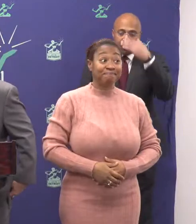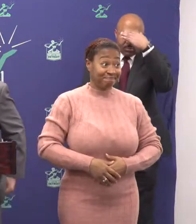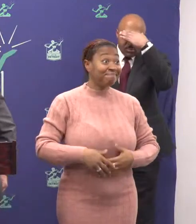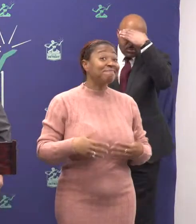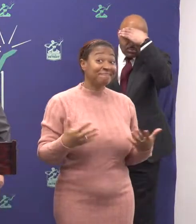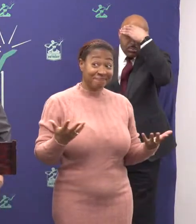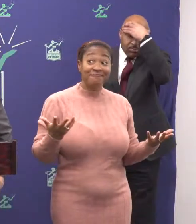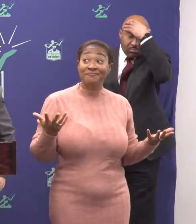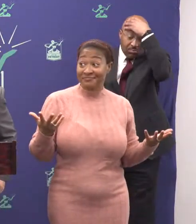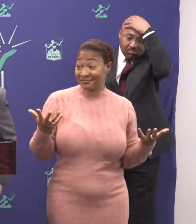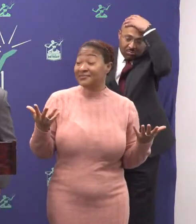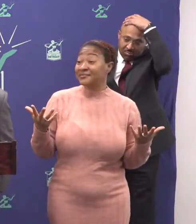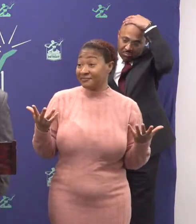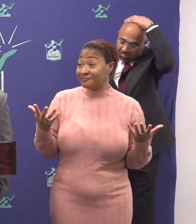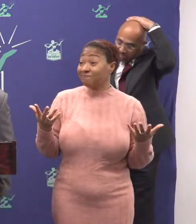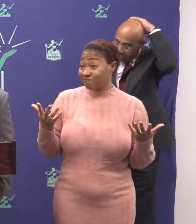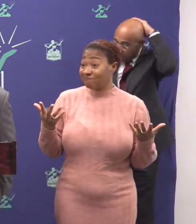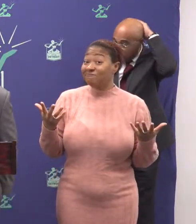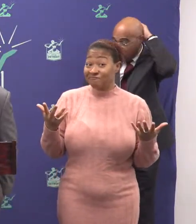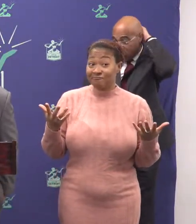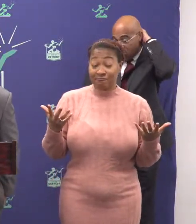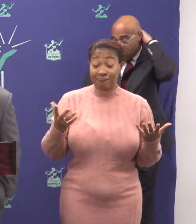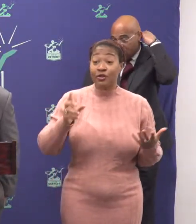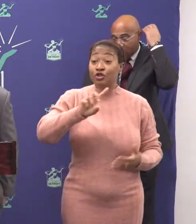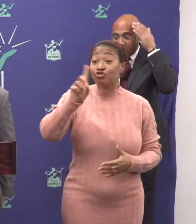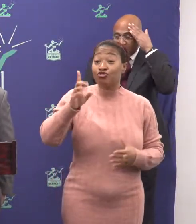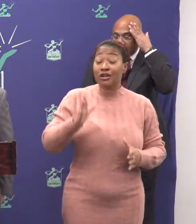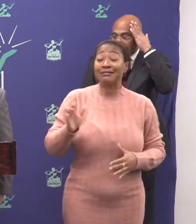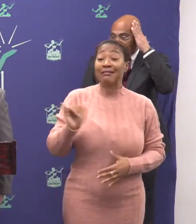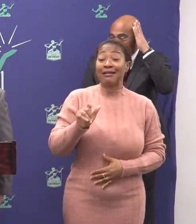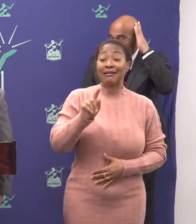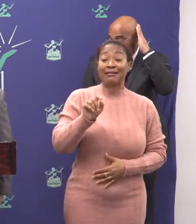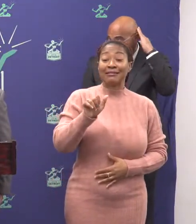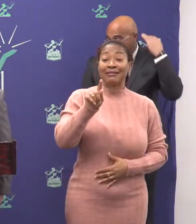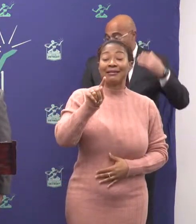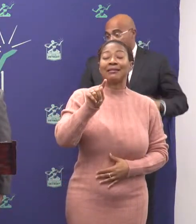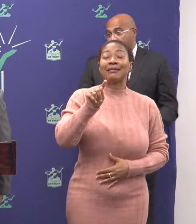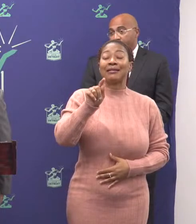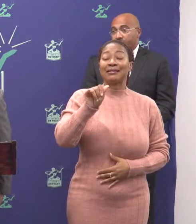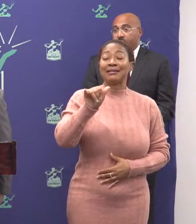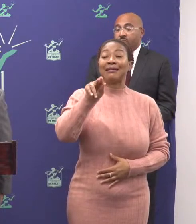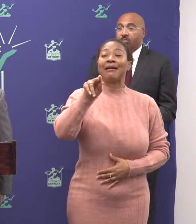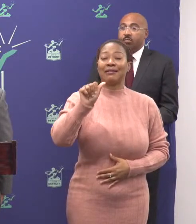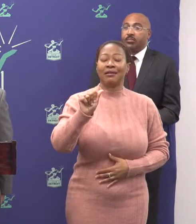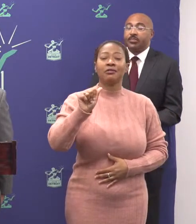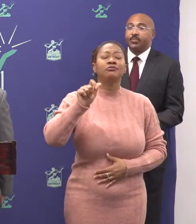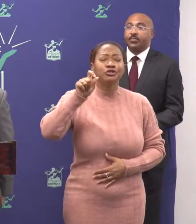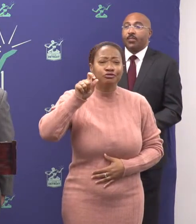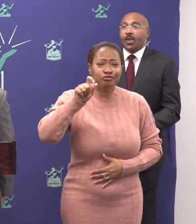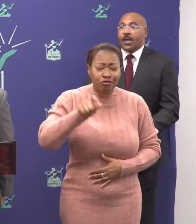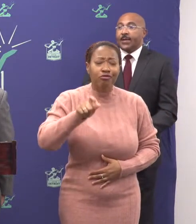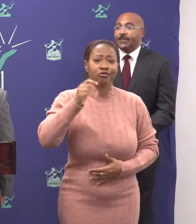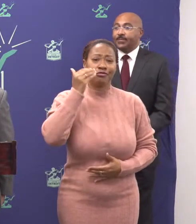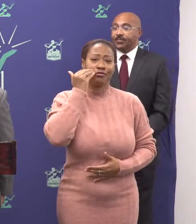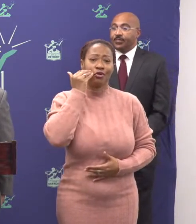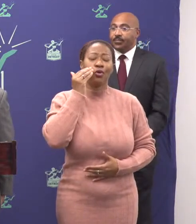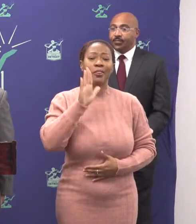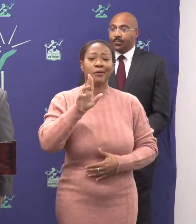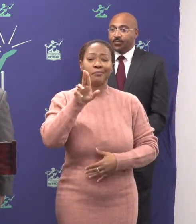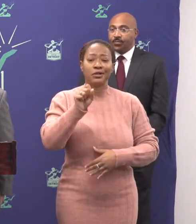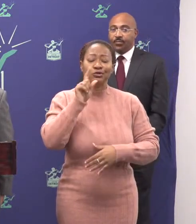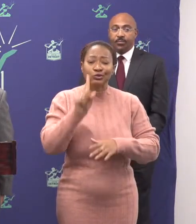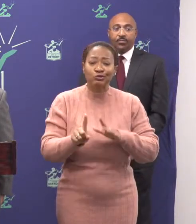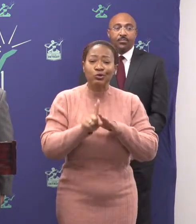So, Detroiters like Tatiana deserve to know the bus is going to show up on time.